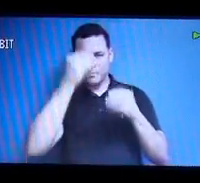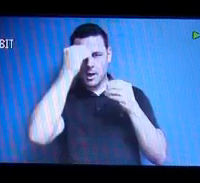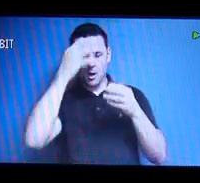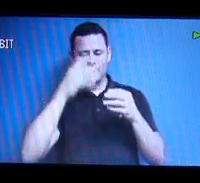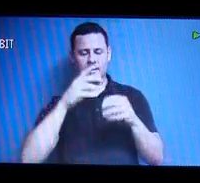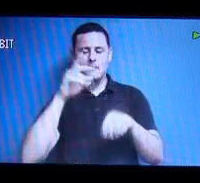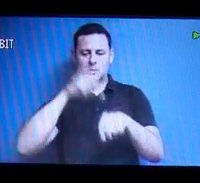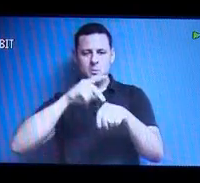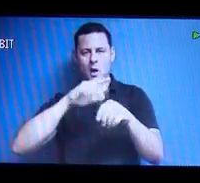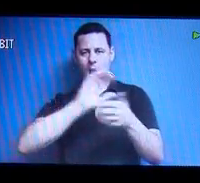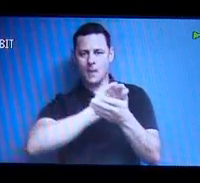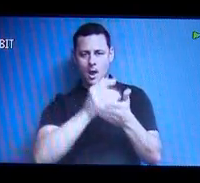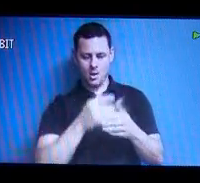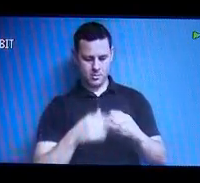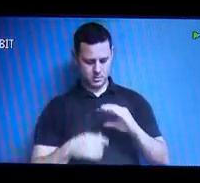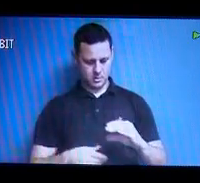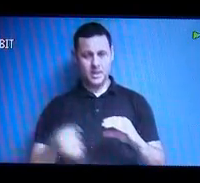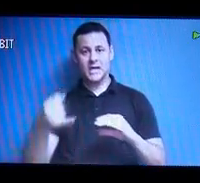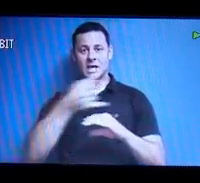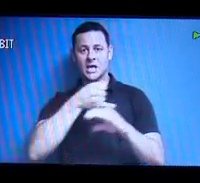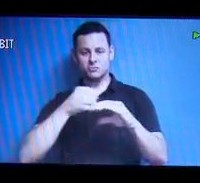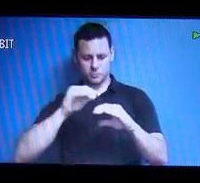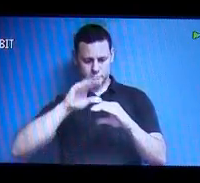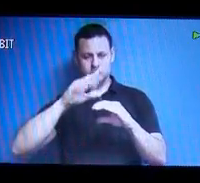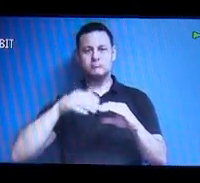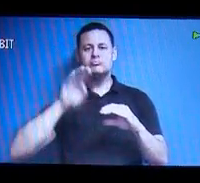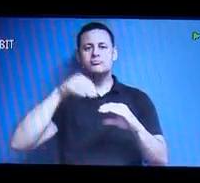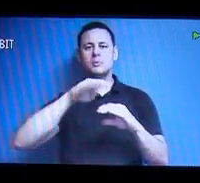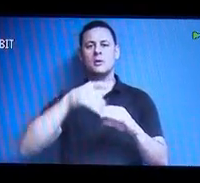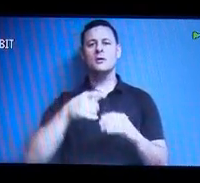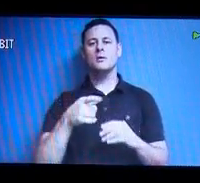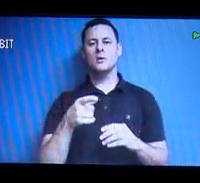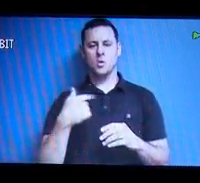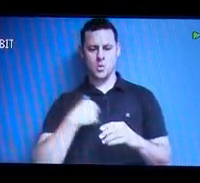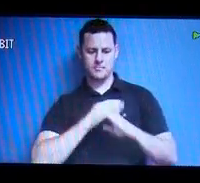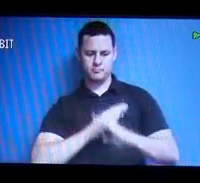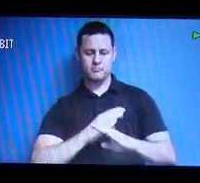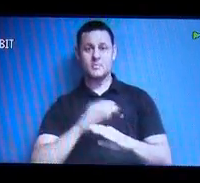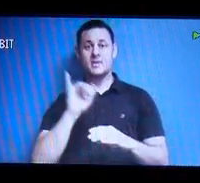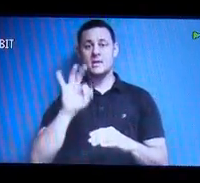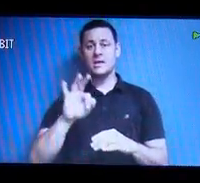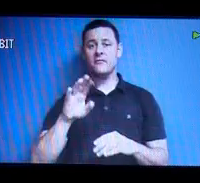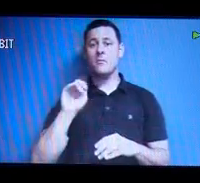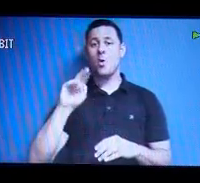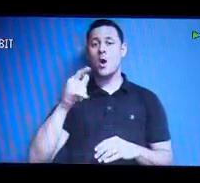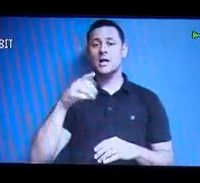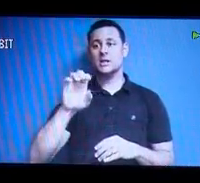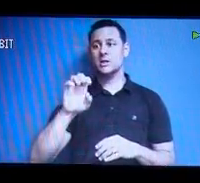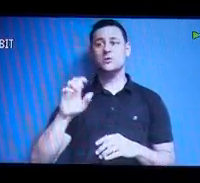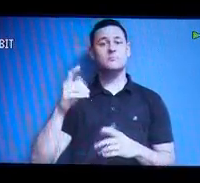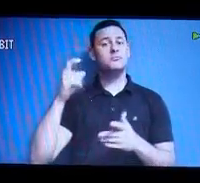If home prices fall, automatically your mortgage balance goes down. And